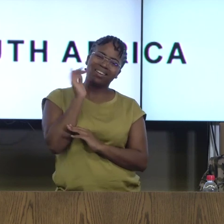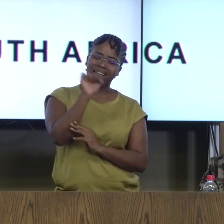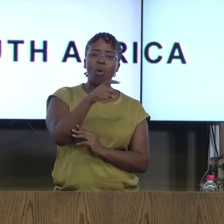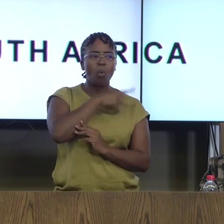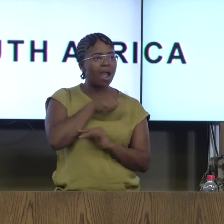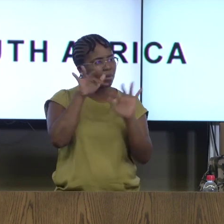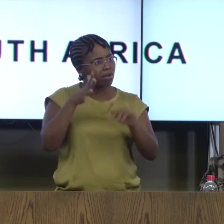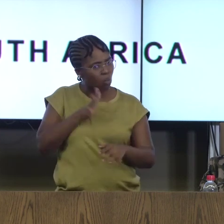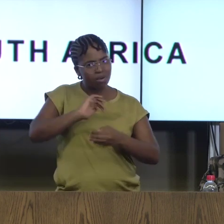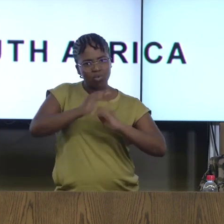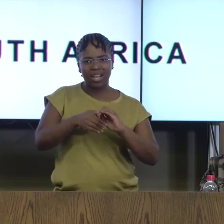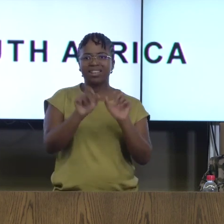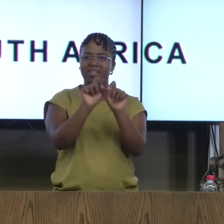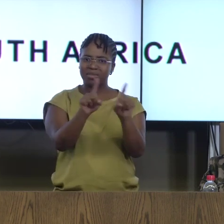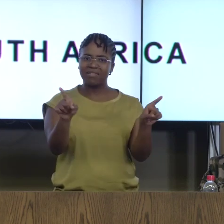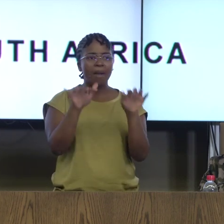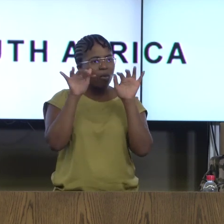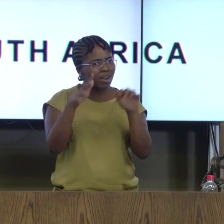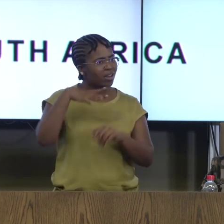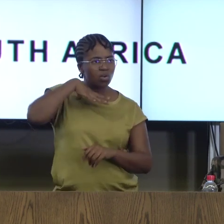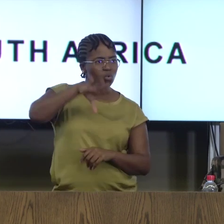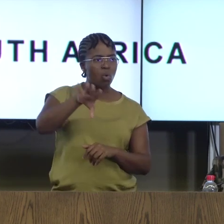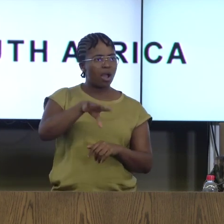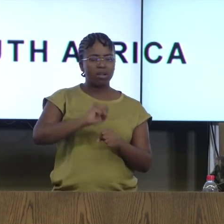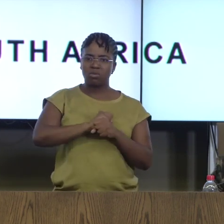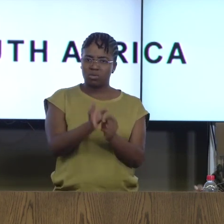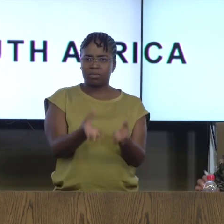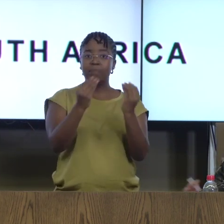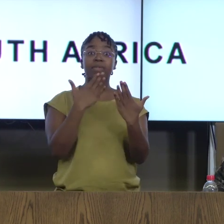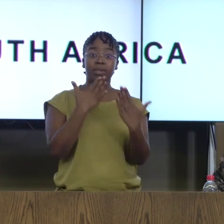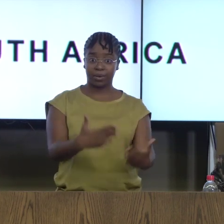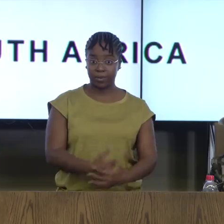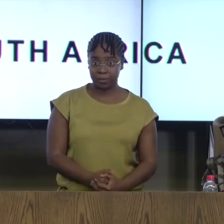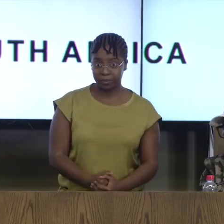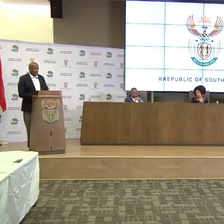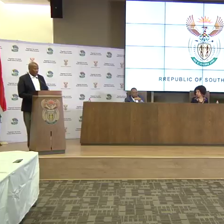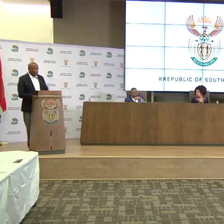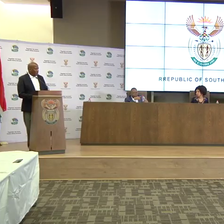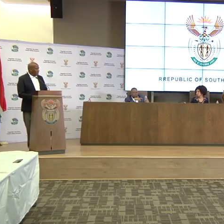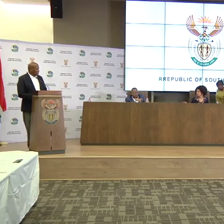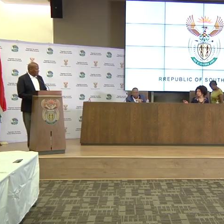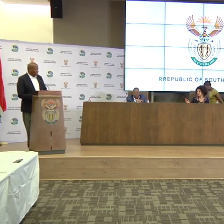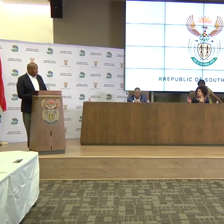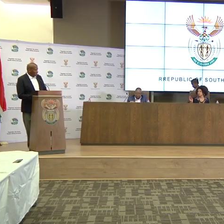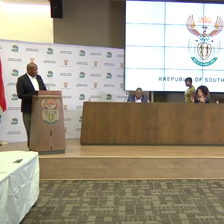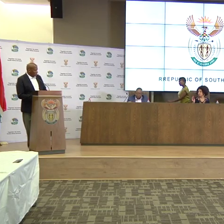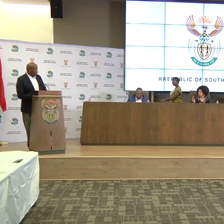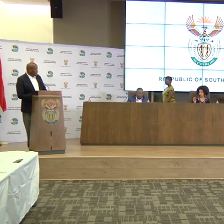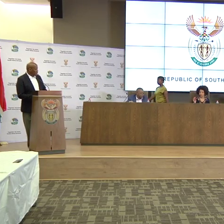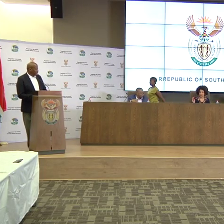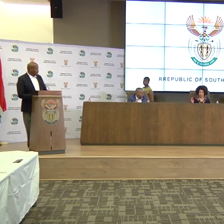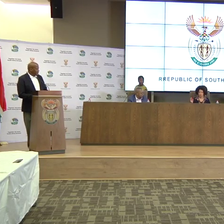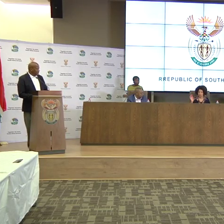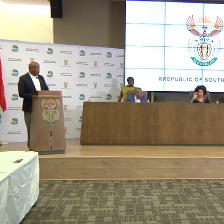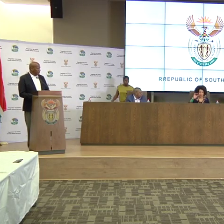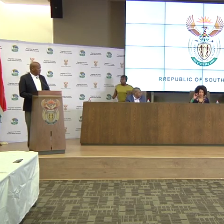they want to protect themselves, libone they don't want to expose themselves. Thank you. Thank you, Minister. Minister Sisulu.